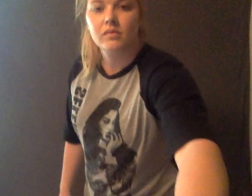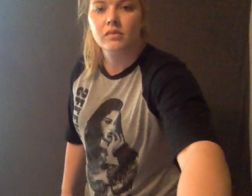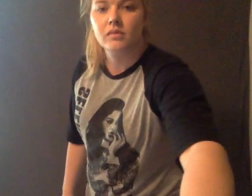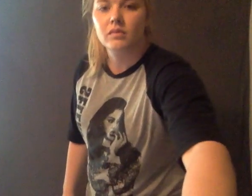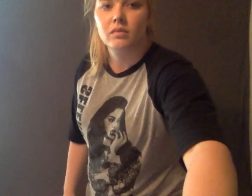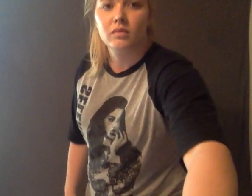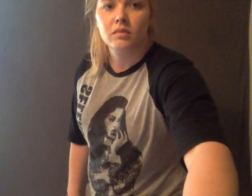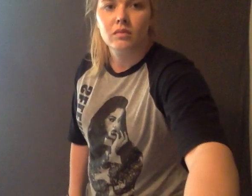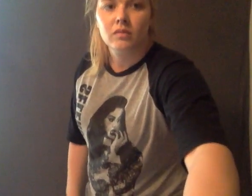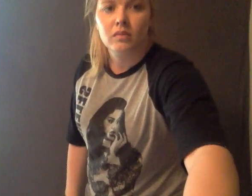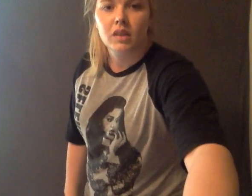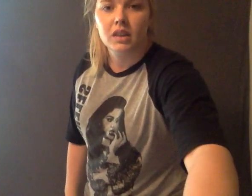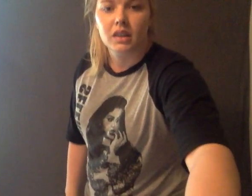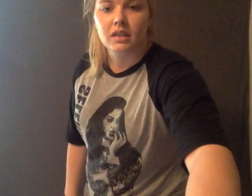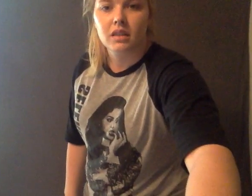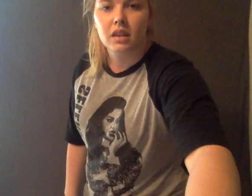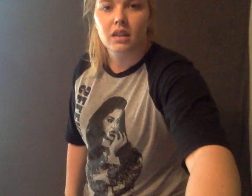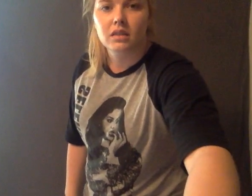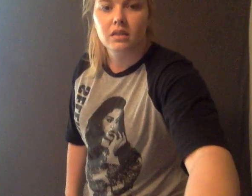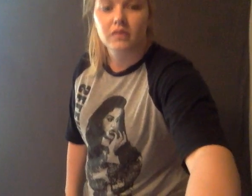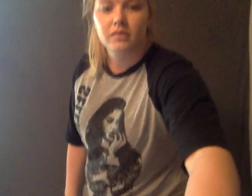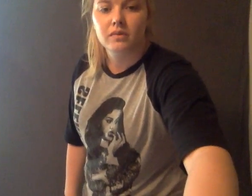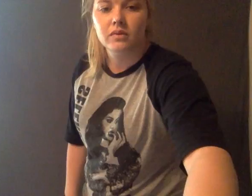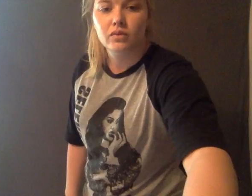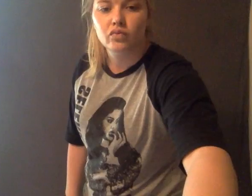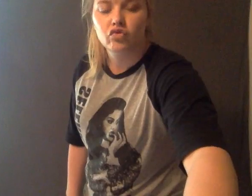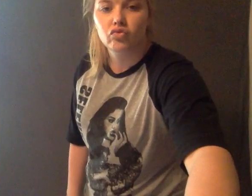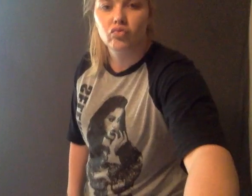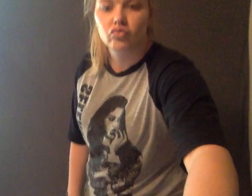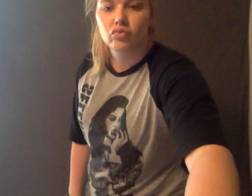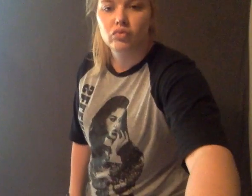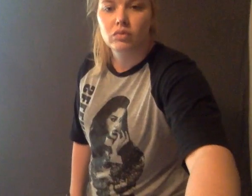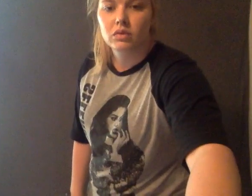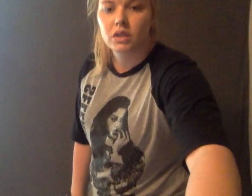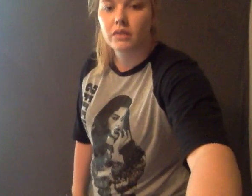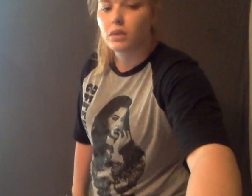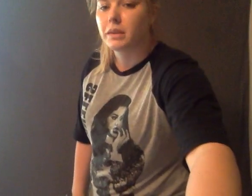I gotta get to class. 34 minutes.